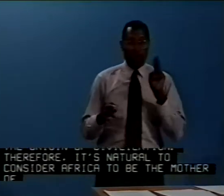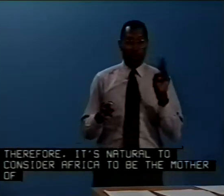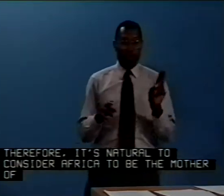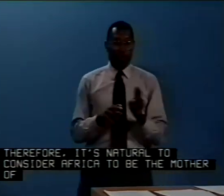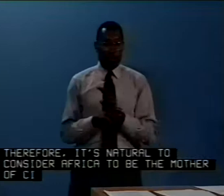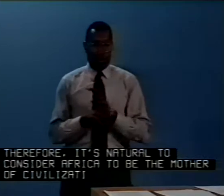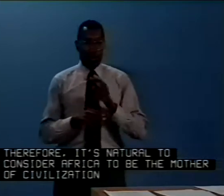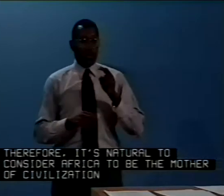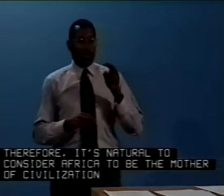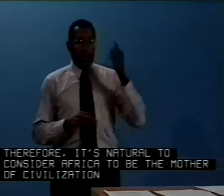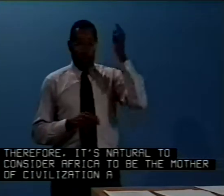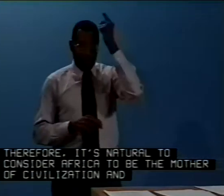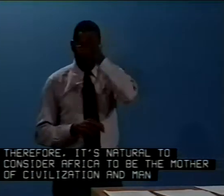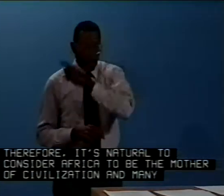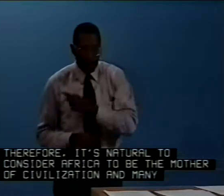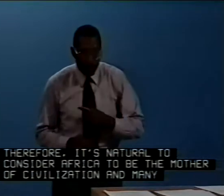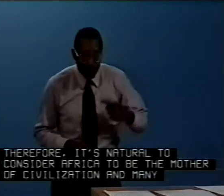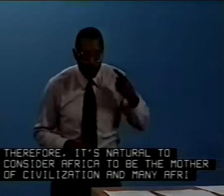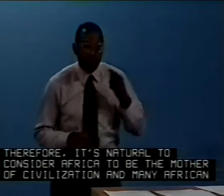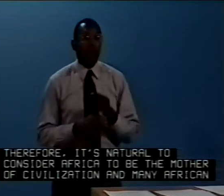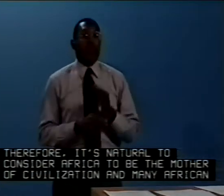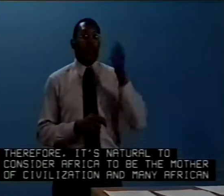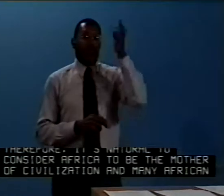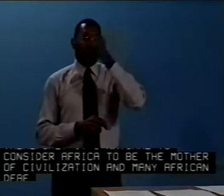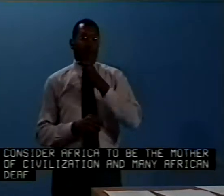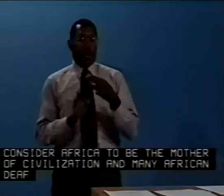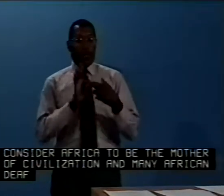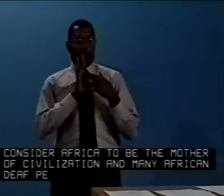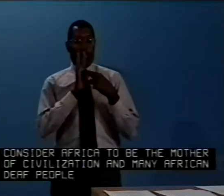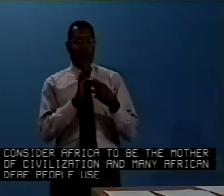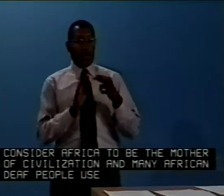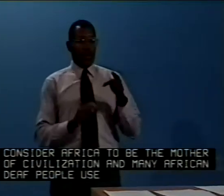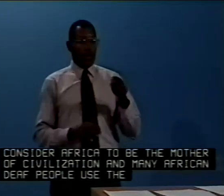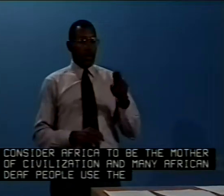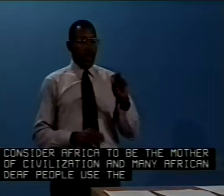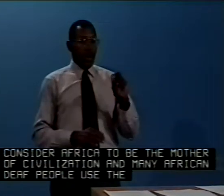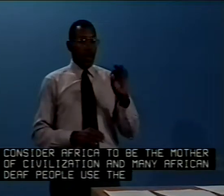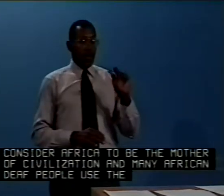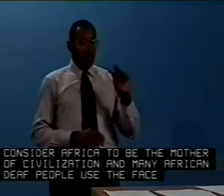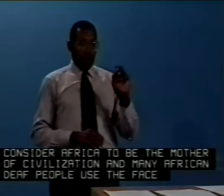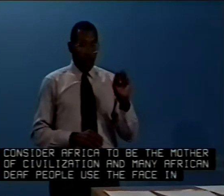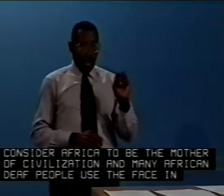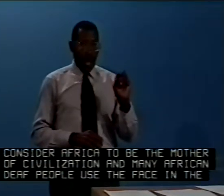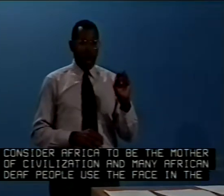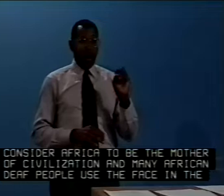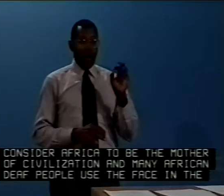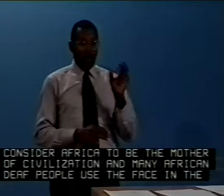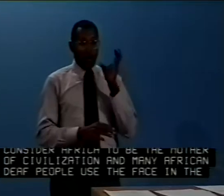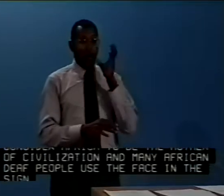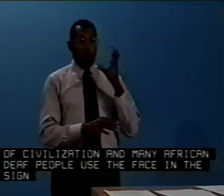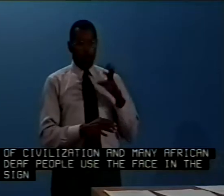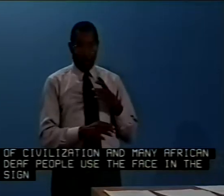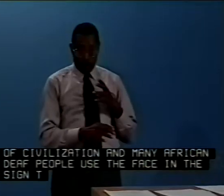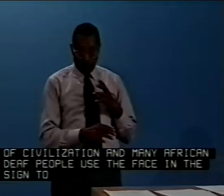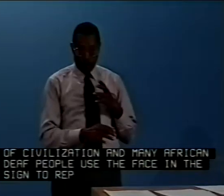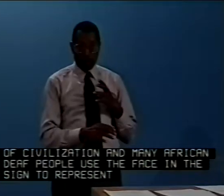people use the face in the sign to represent a profile of a